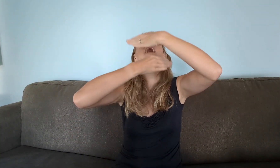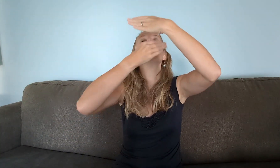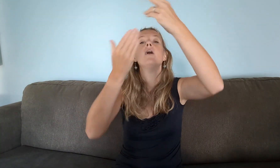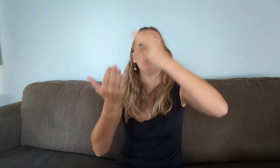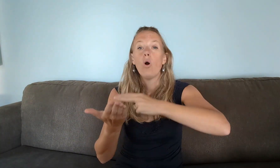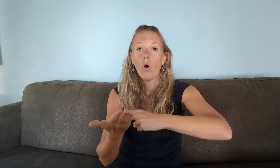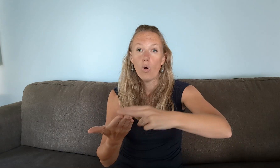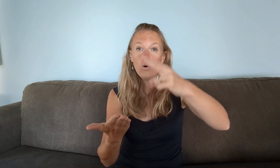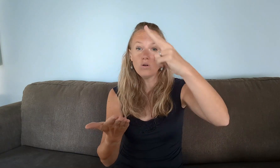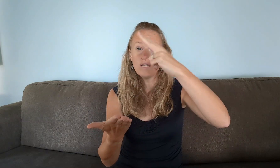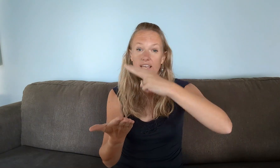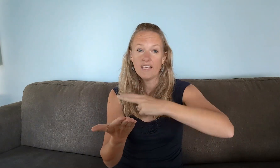cry, holy.